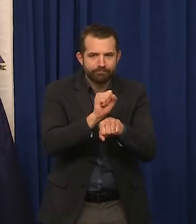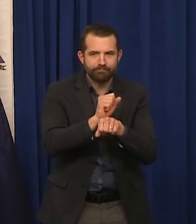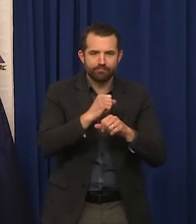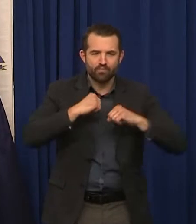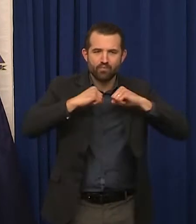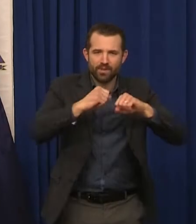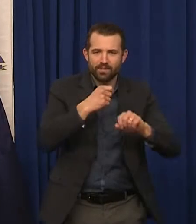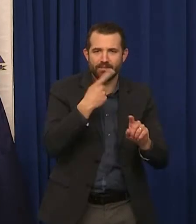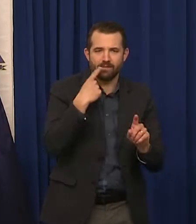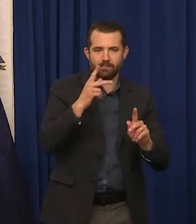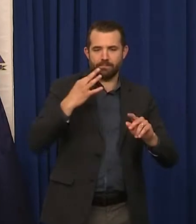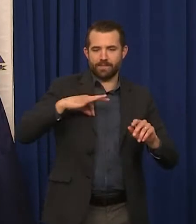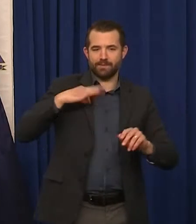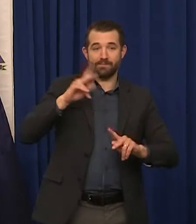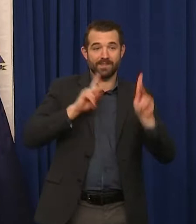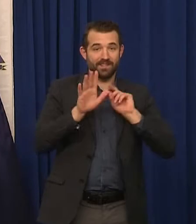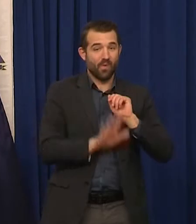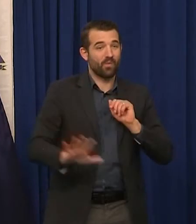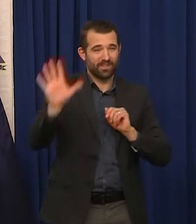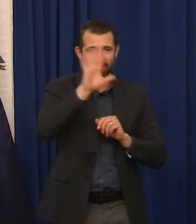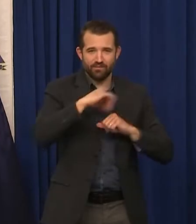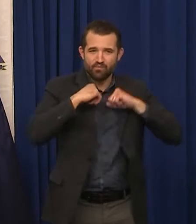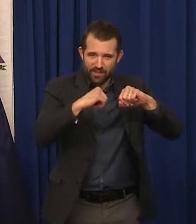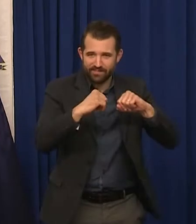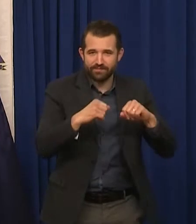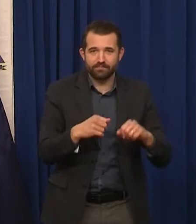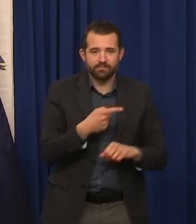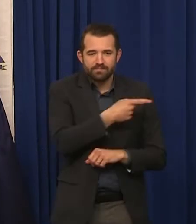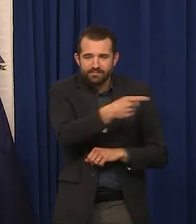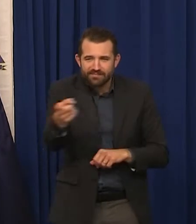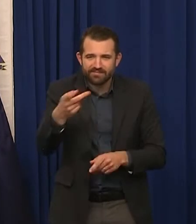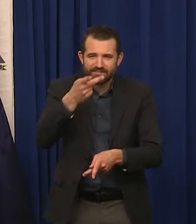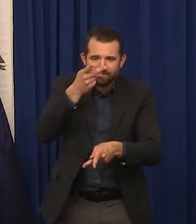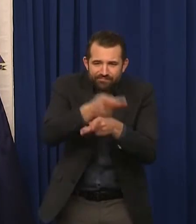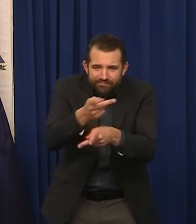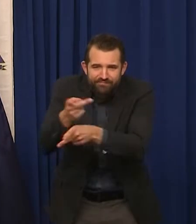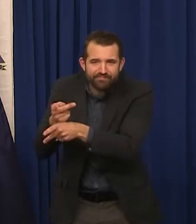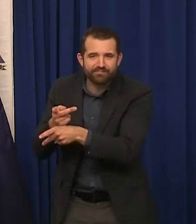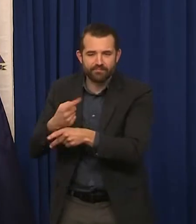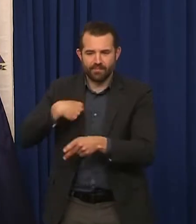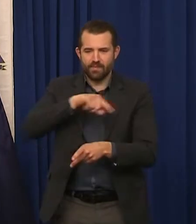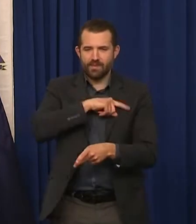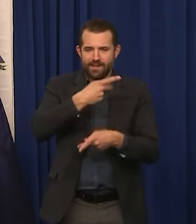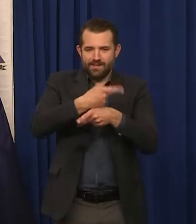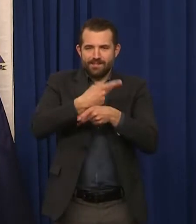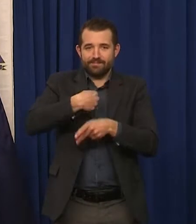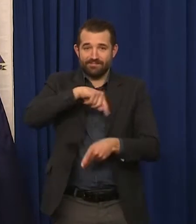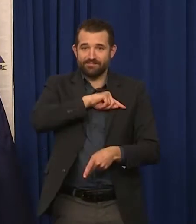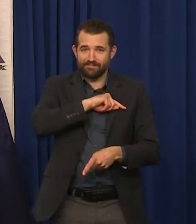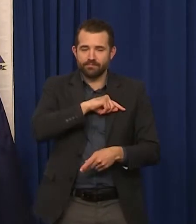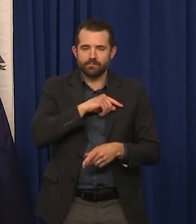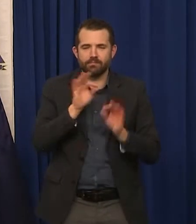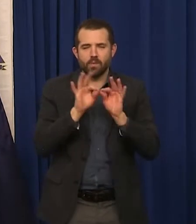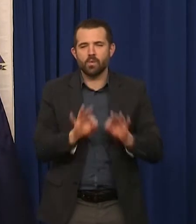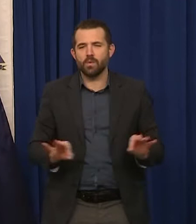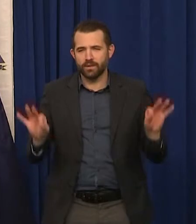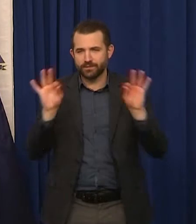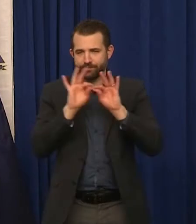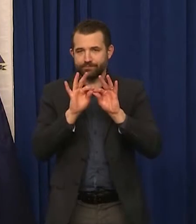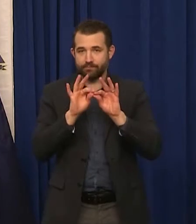Those individuals have taken care of people in Maine, and I'd like to spend a moment to talk about ways in which